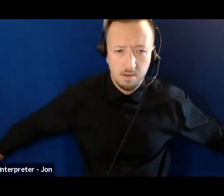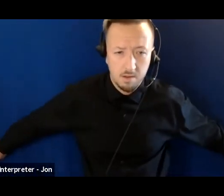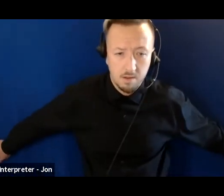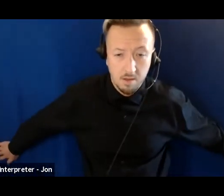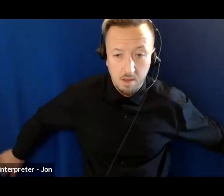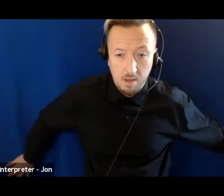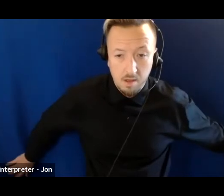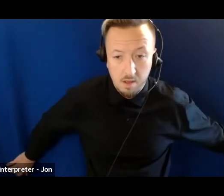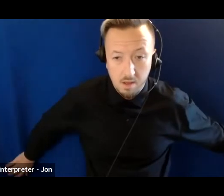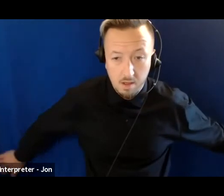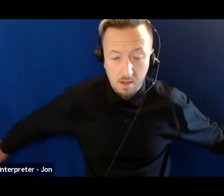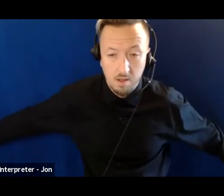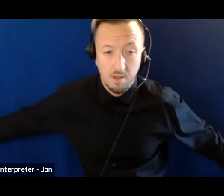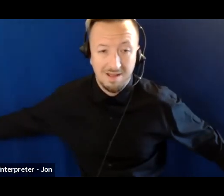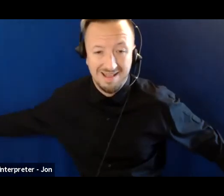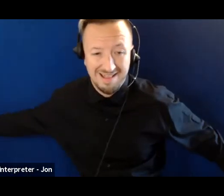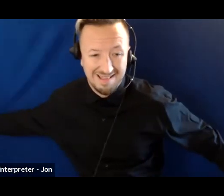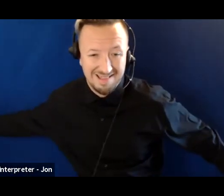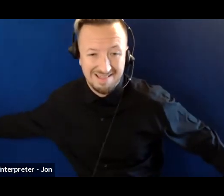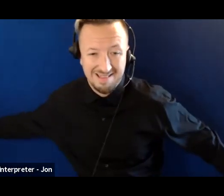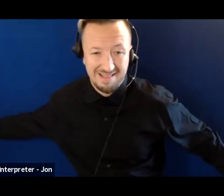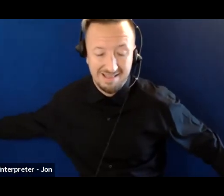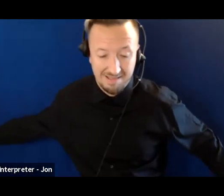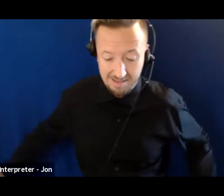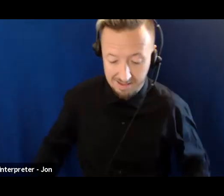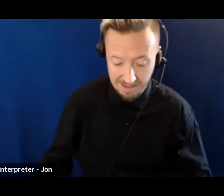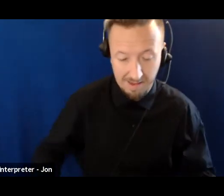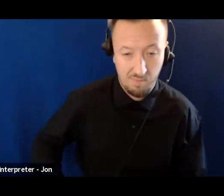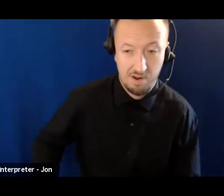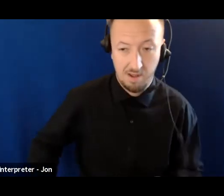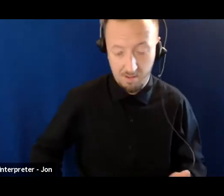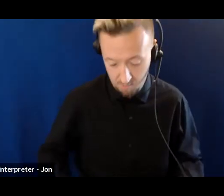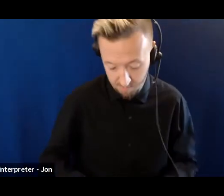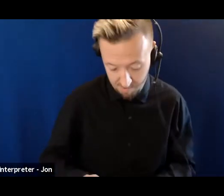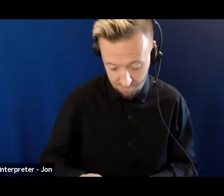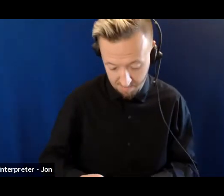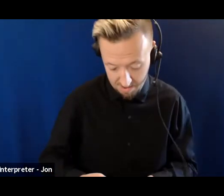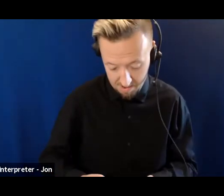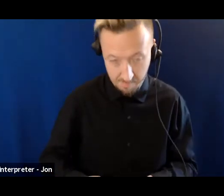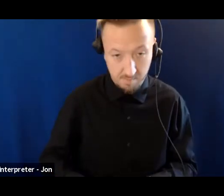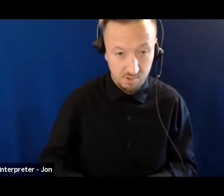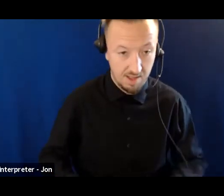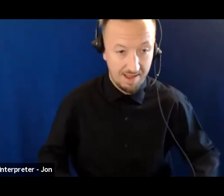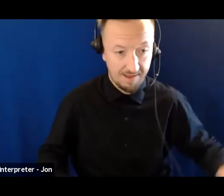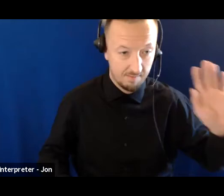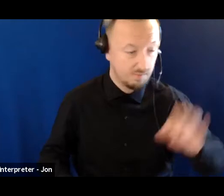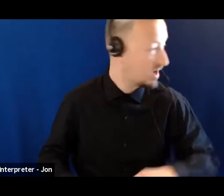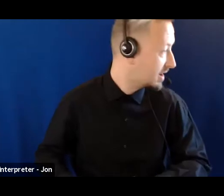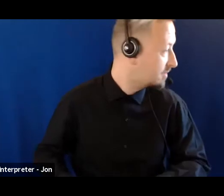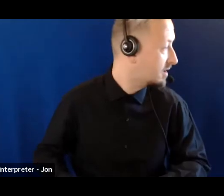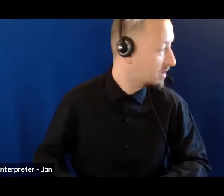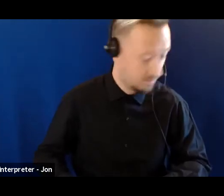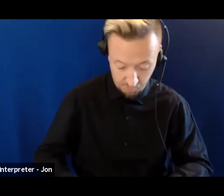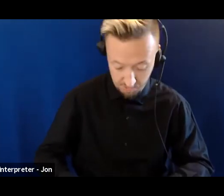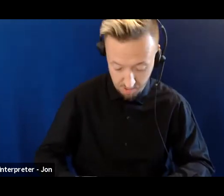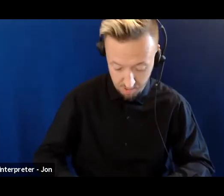right. Hey, John. It's Brittany. Thanks for being here. Hey, Brittany. Hello. Hi, I'm John.